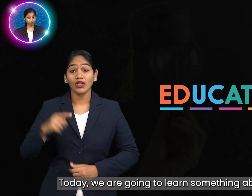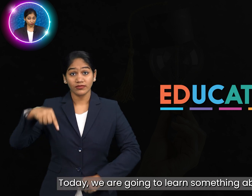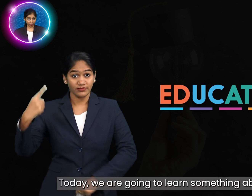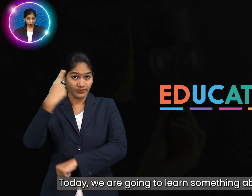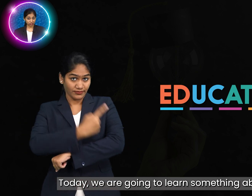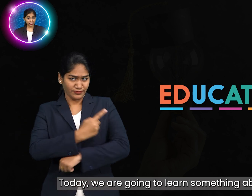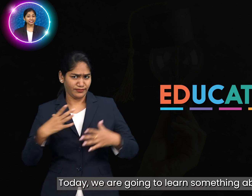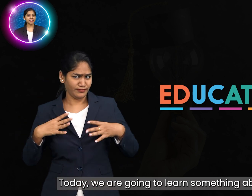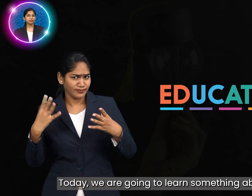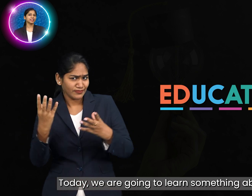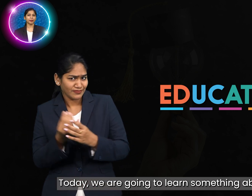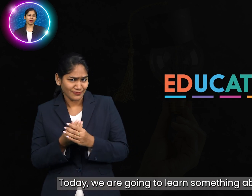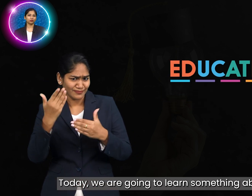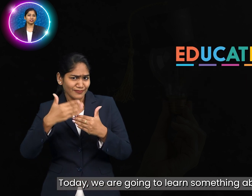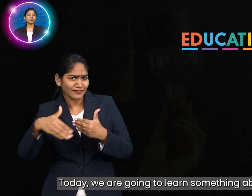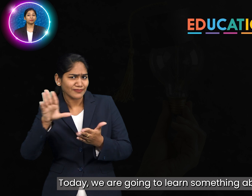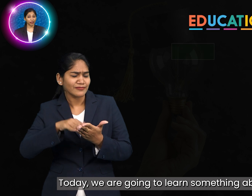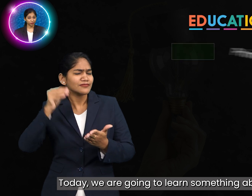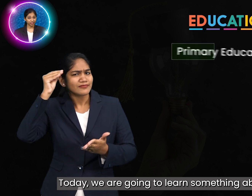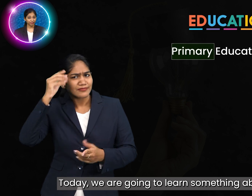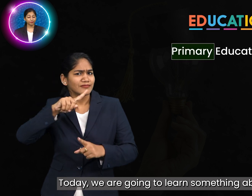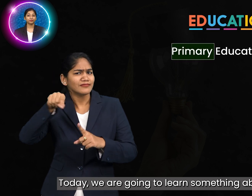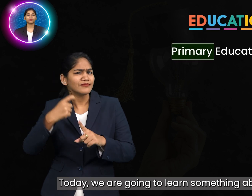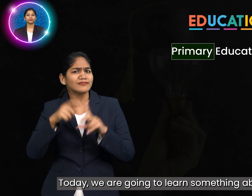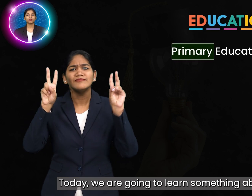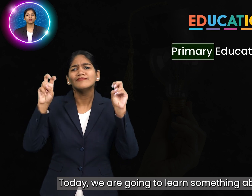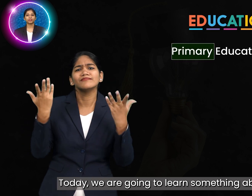Today we are going to learn something about primary